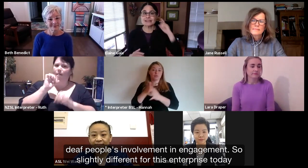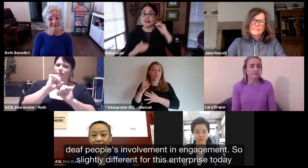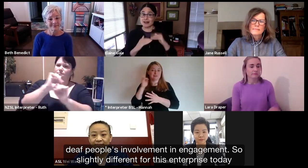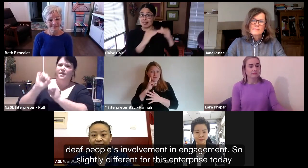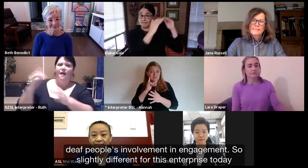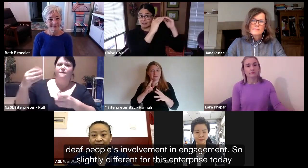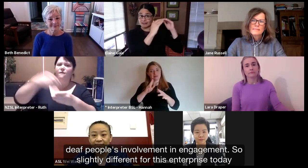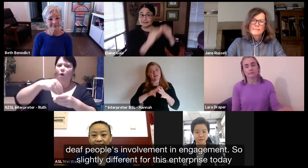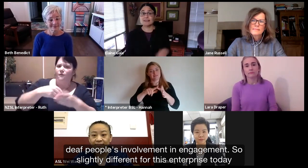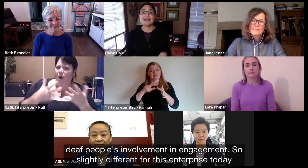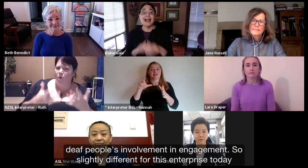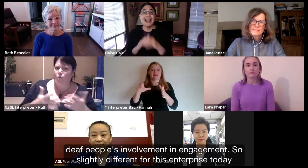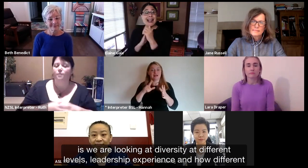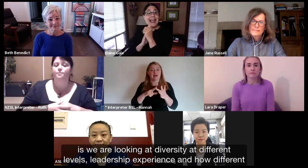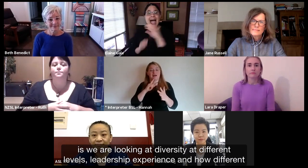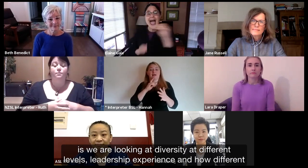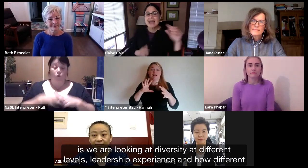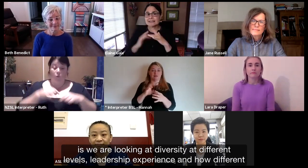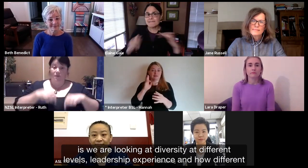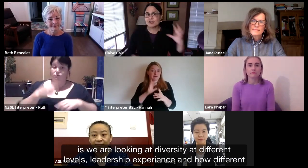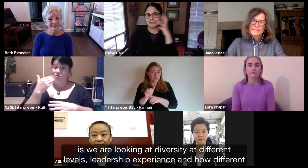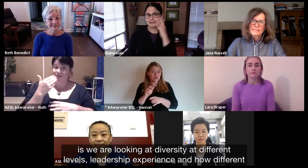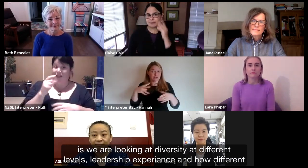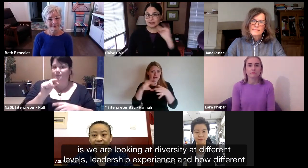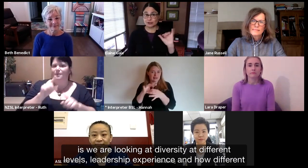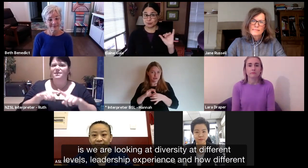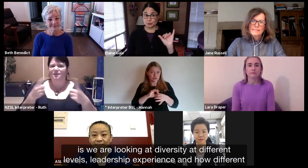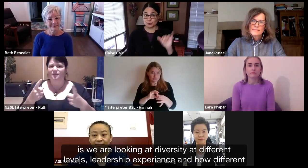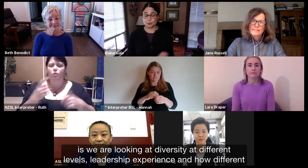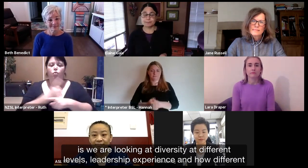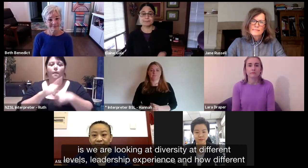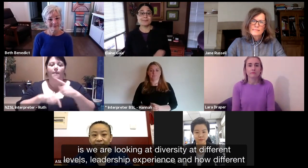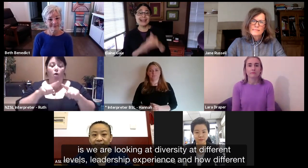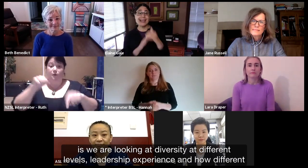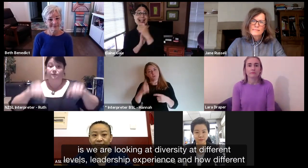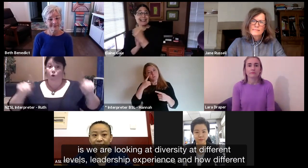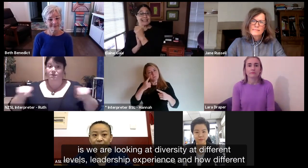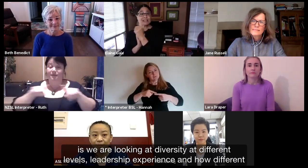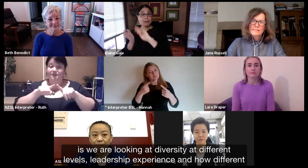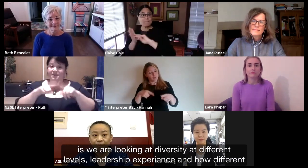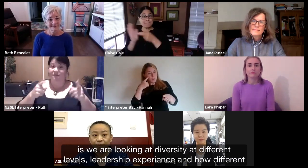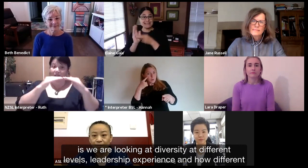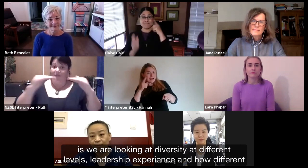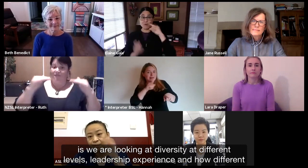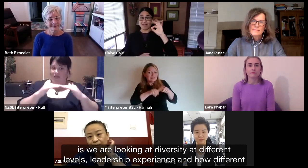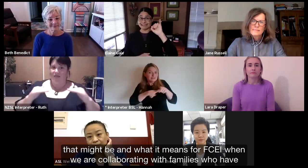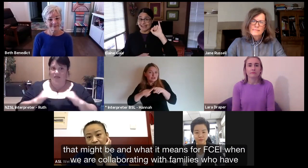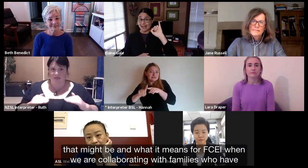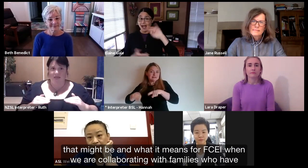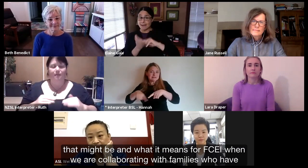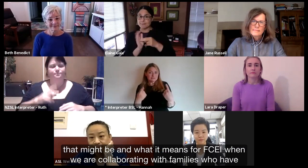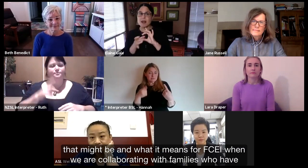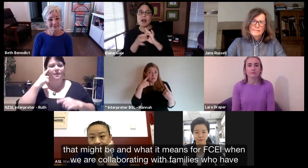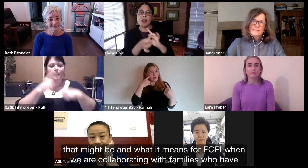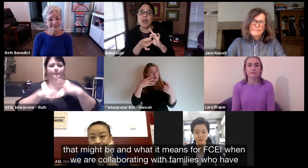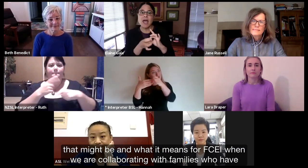different for this enterprise today is we're looking at diversity at different levels. We're looking at leadership experience and how different that